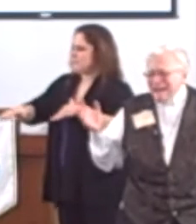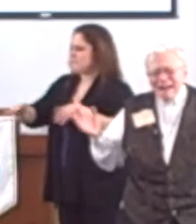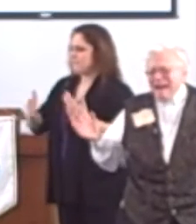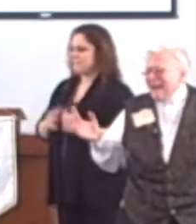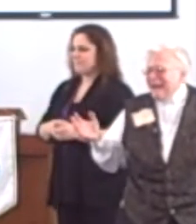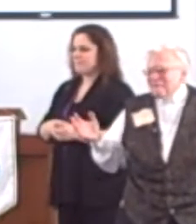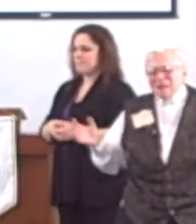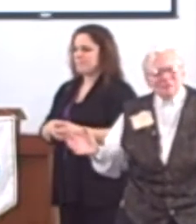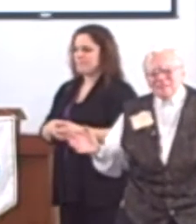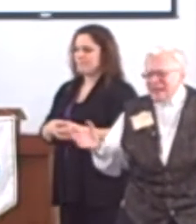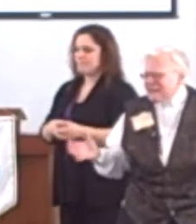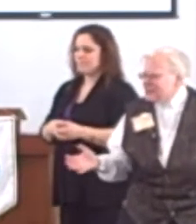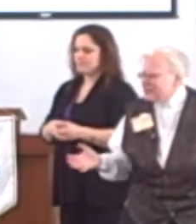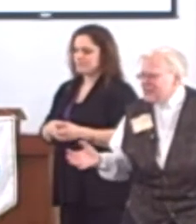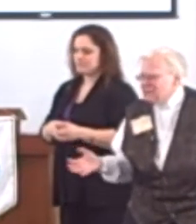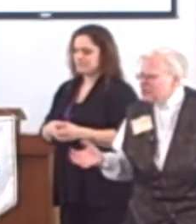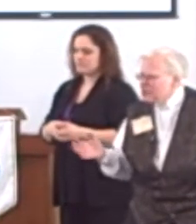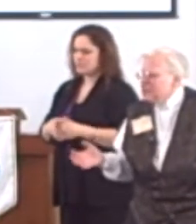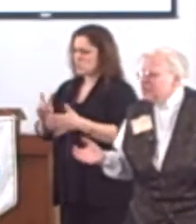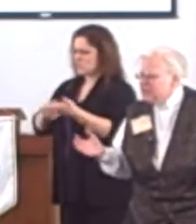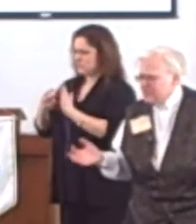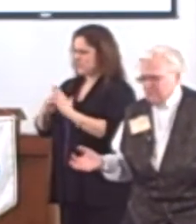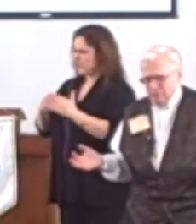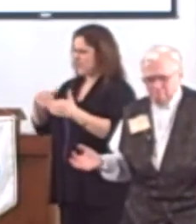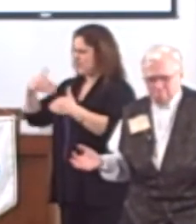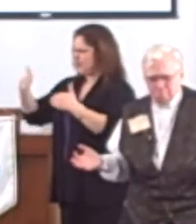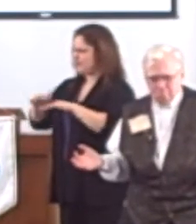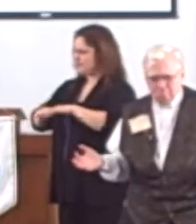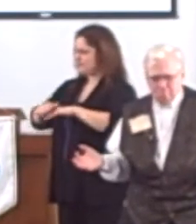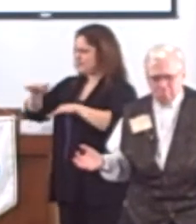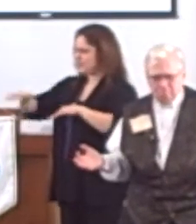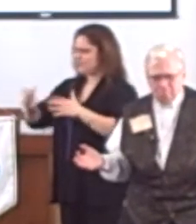You know, maybe that next step is really simple.